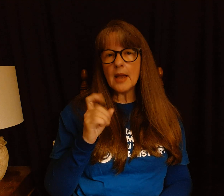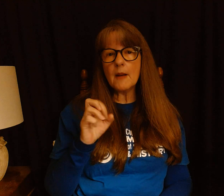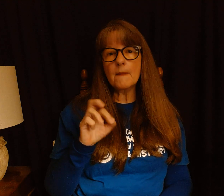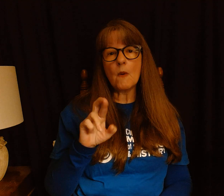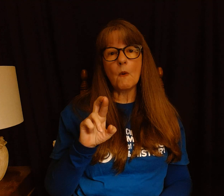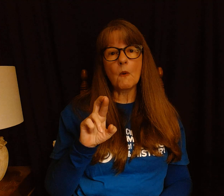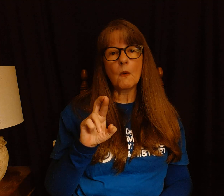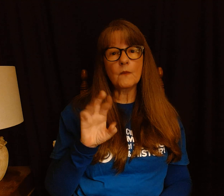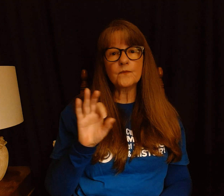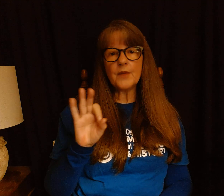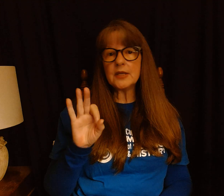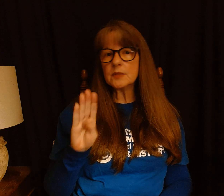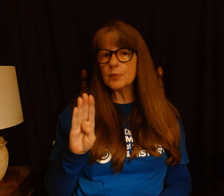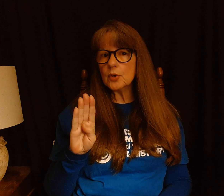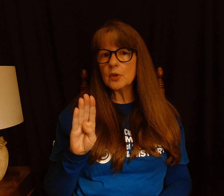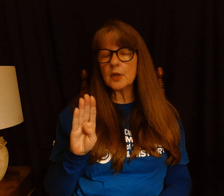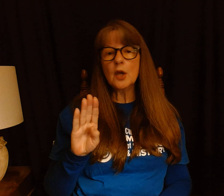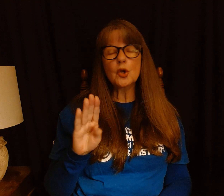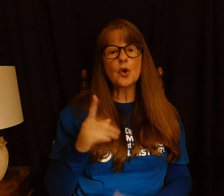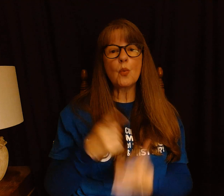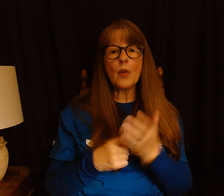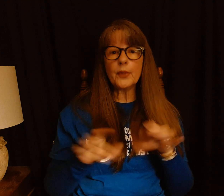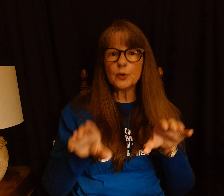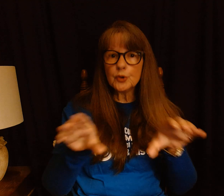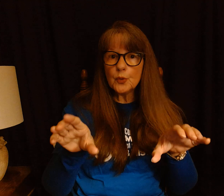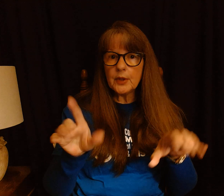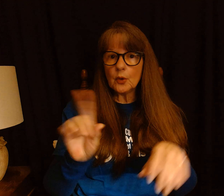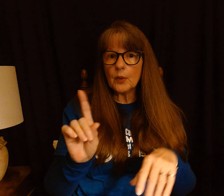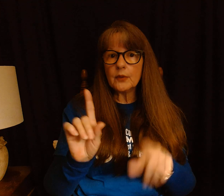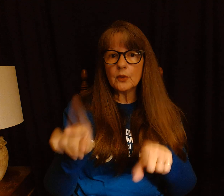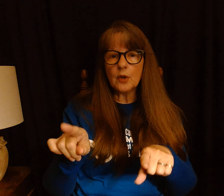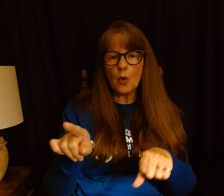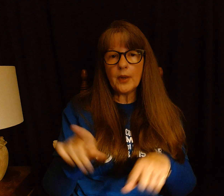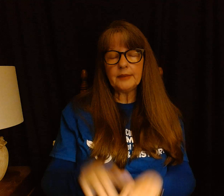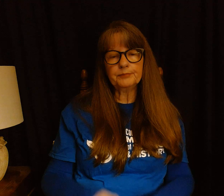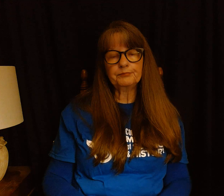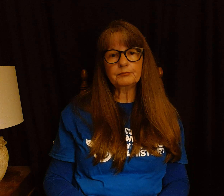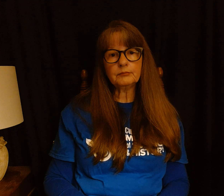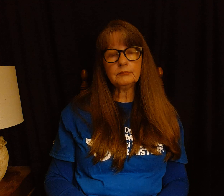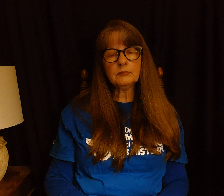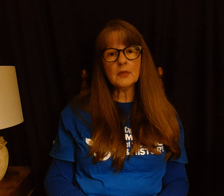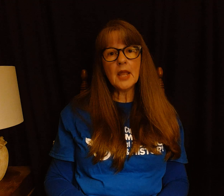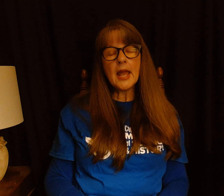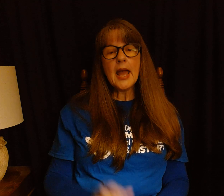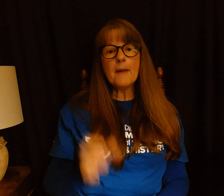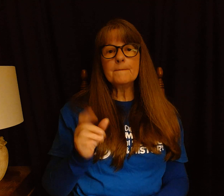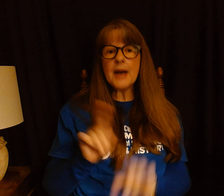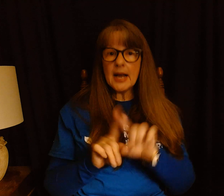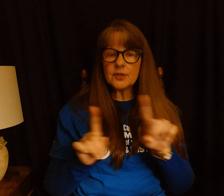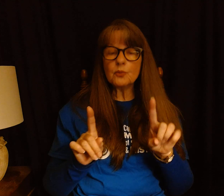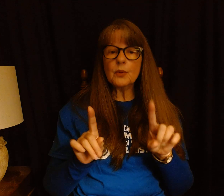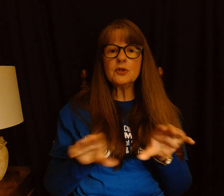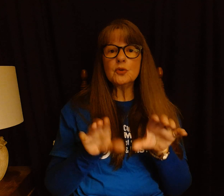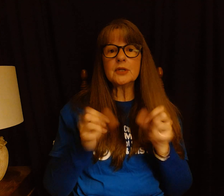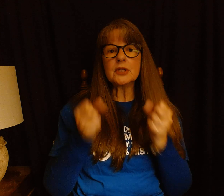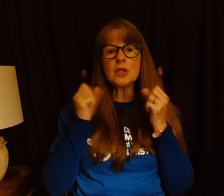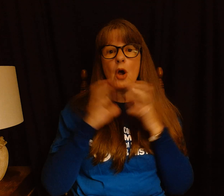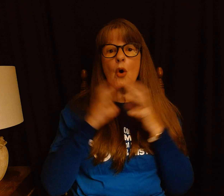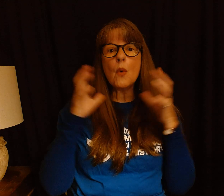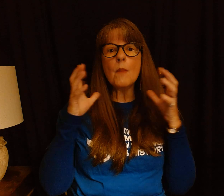Instagram or Facebook, what they're doing or where they're going. But we do it so